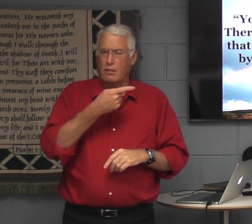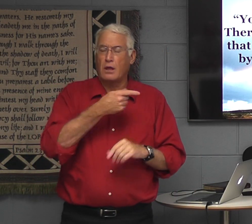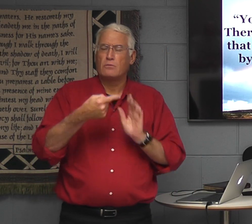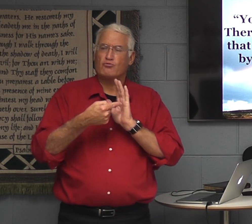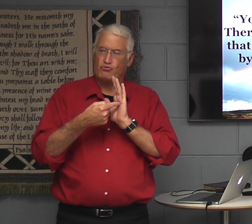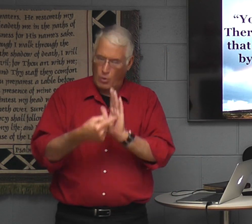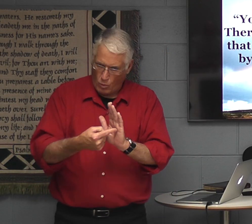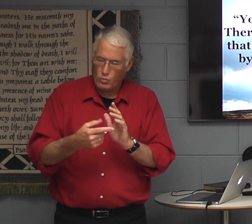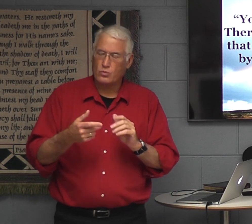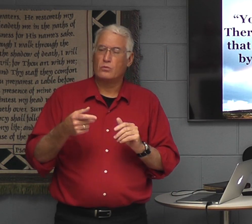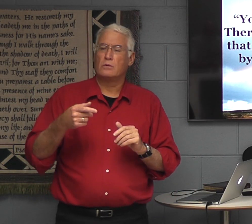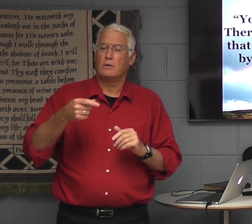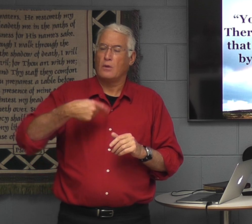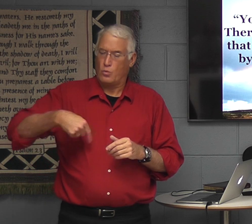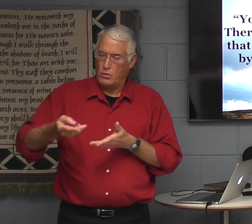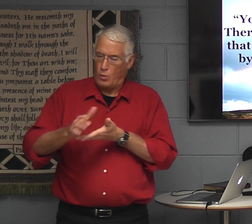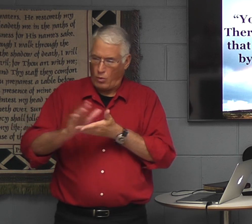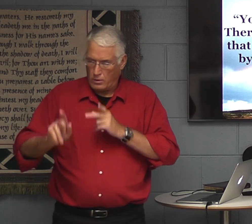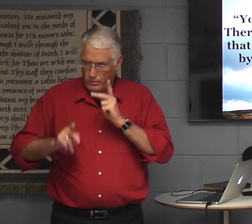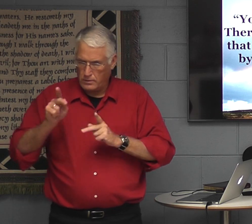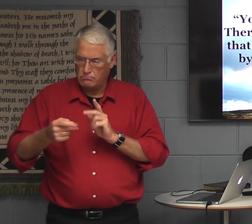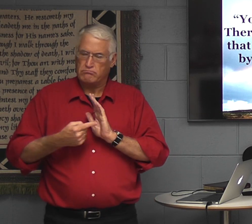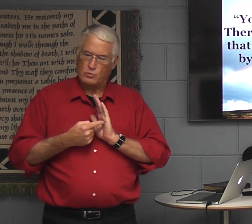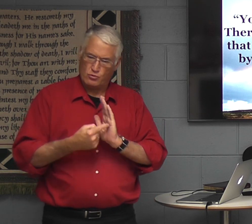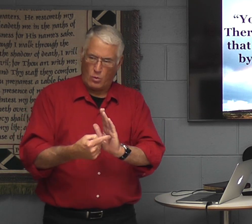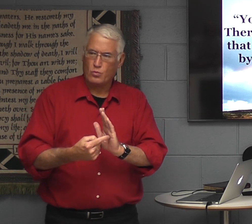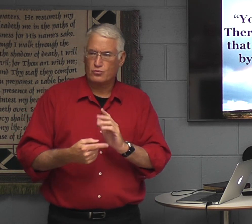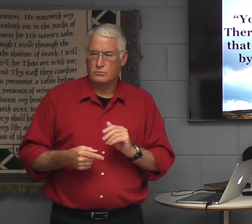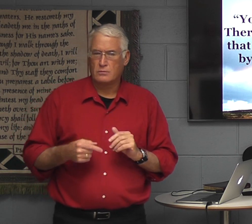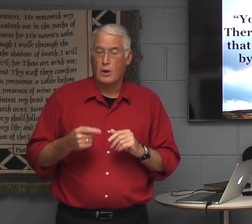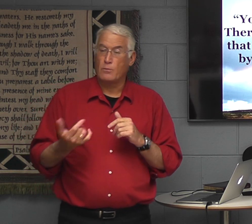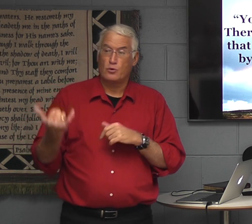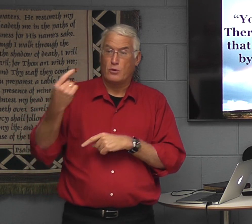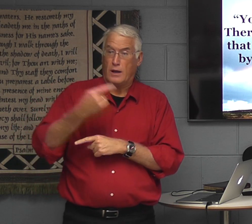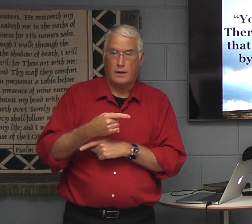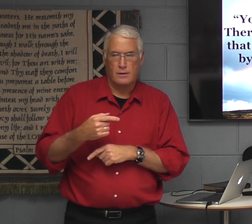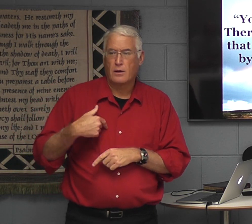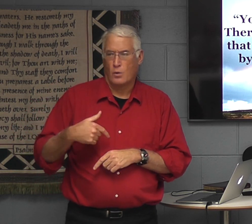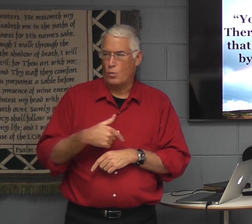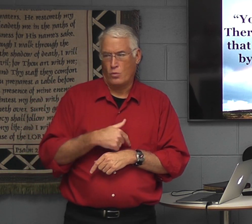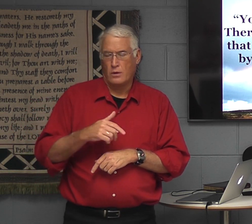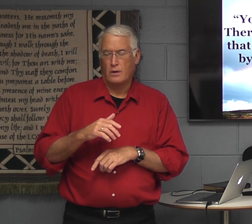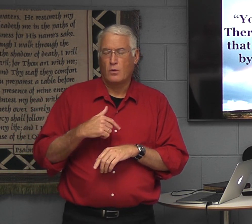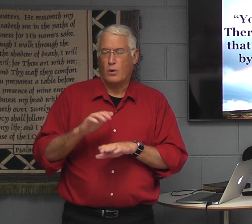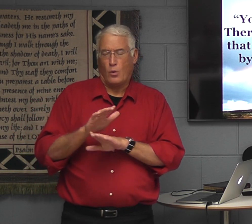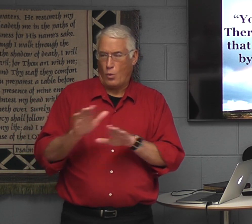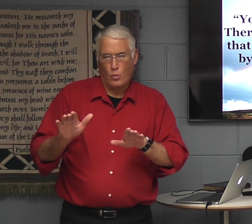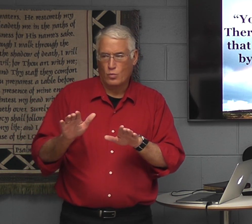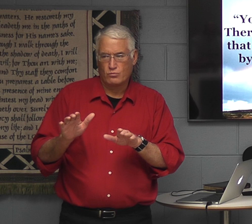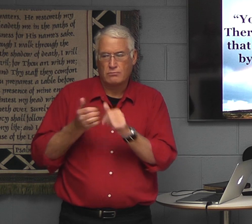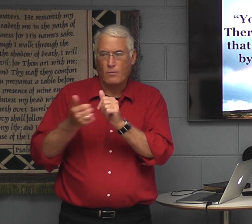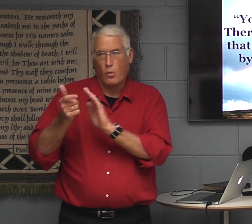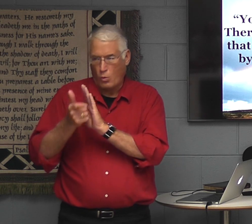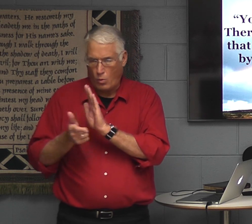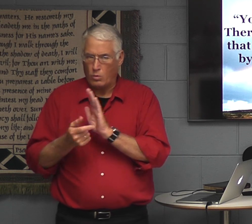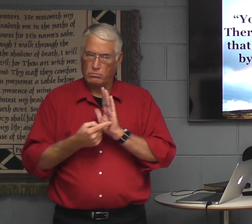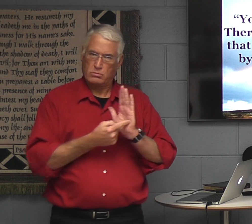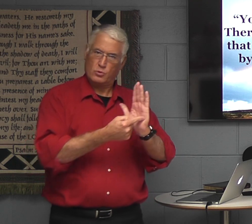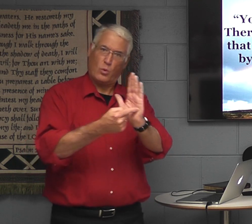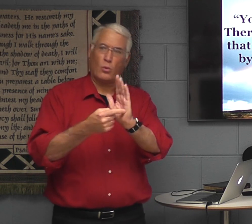of Moses. And so that was just showing that we are holy people. But today, we don't have to follow